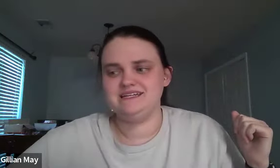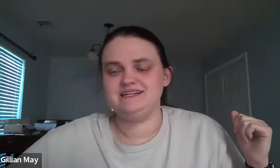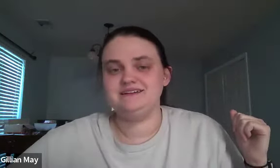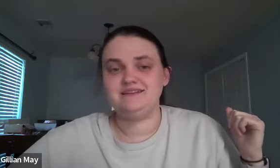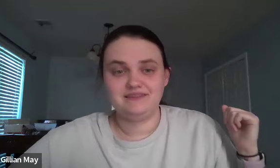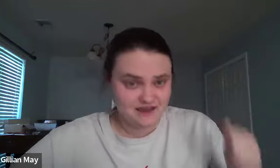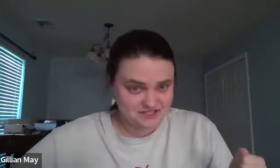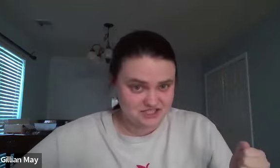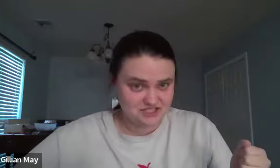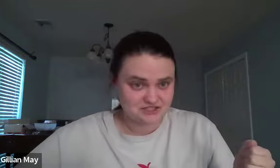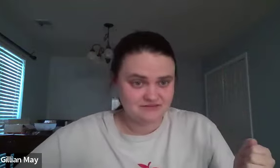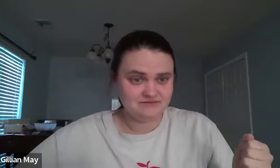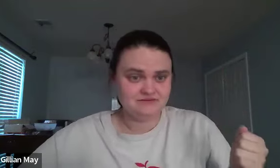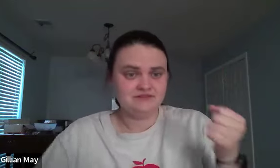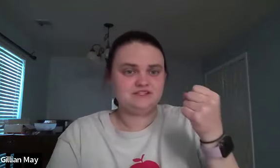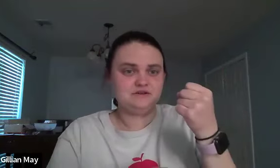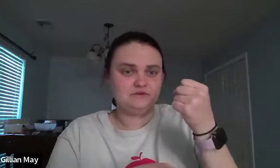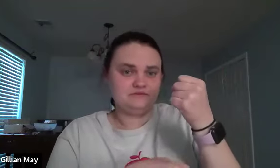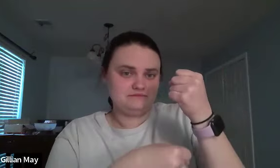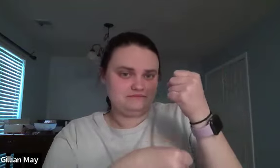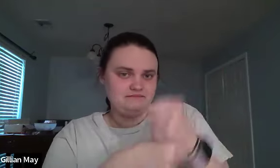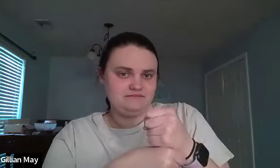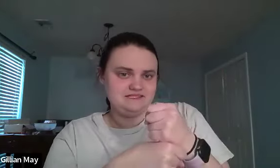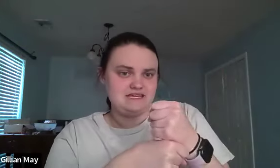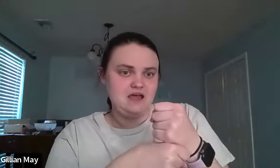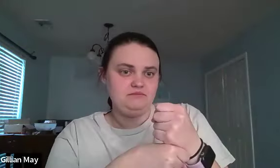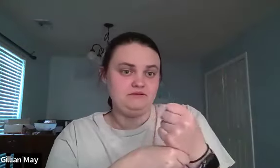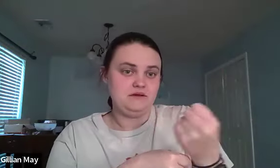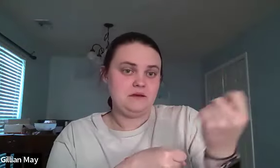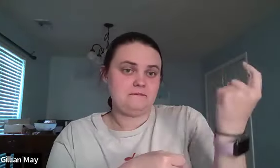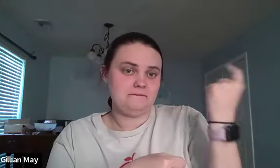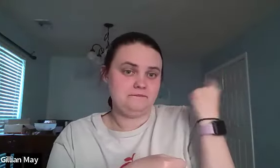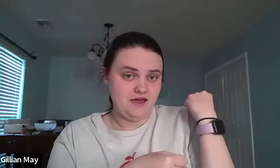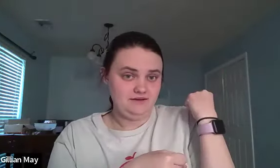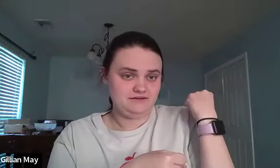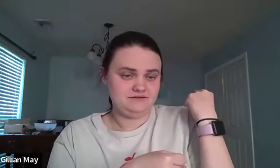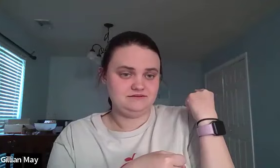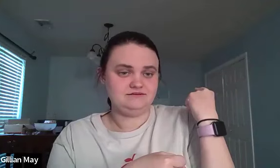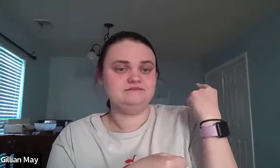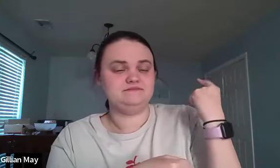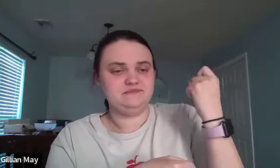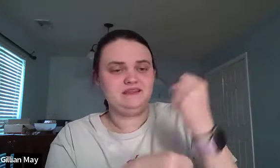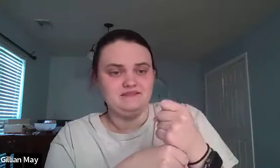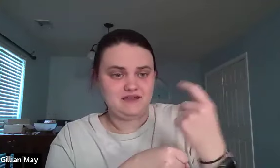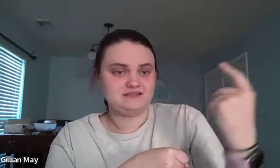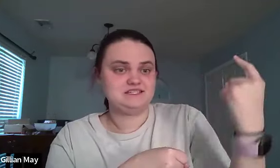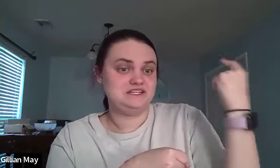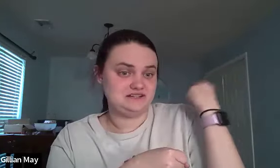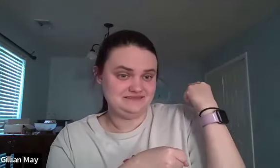did last year. So tap back. Last year.